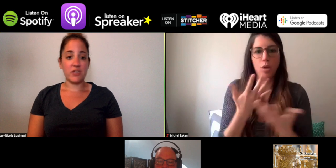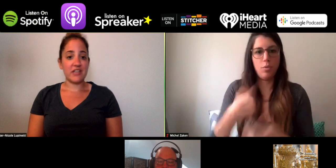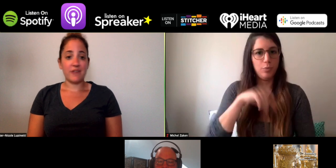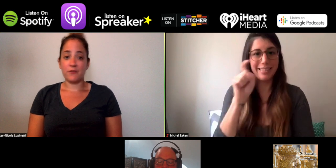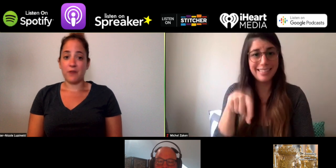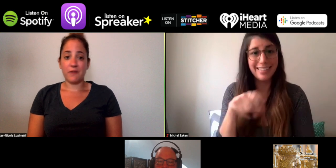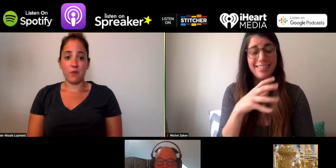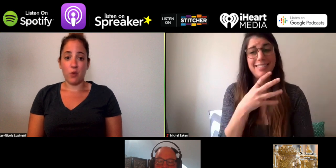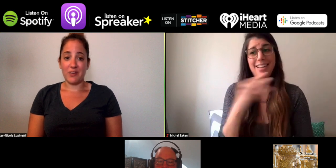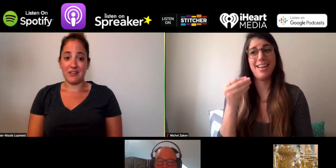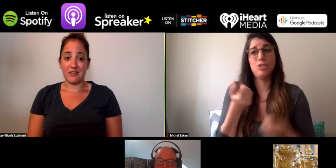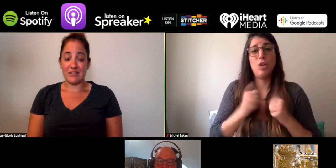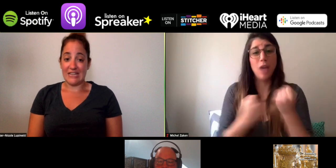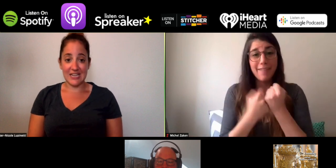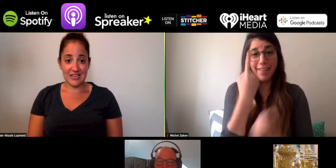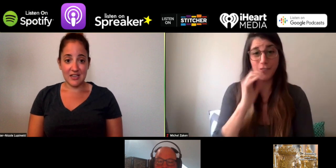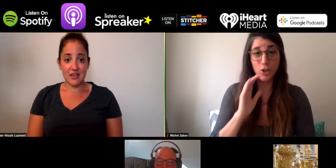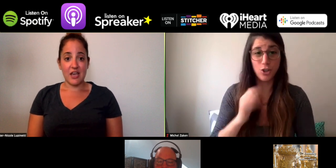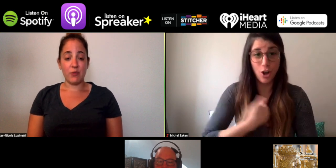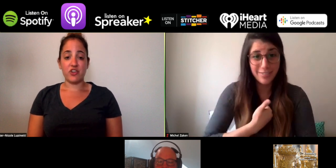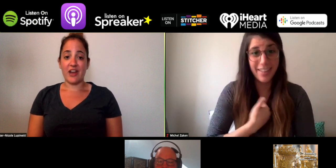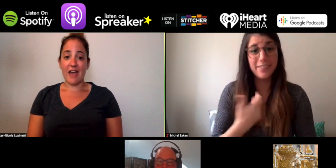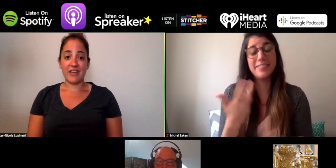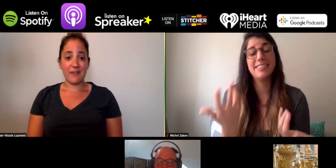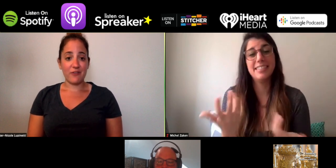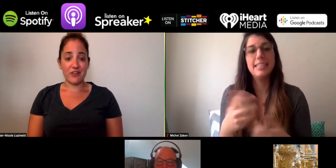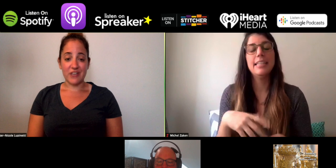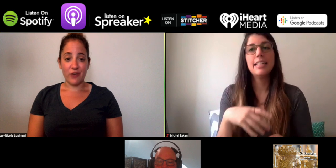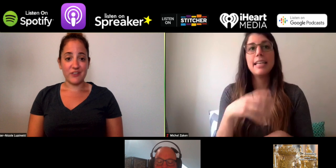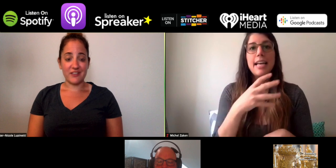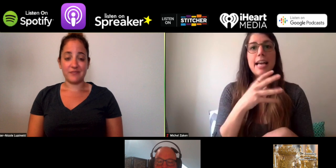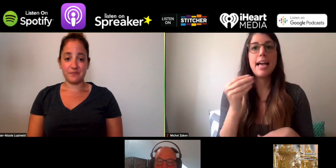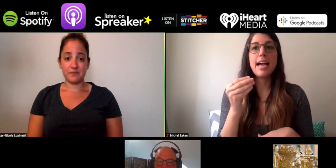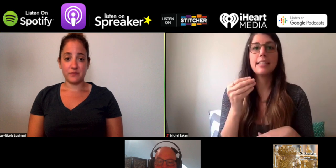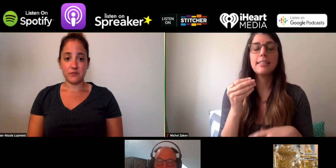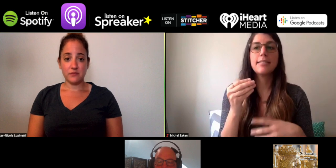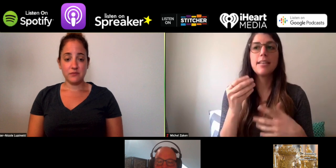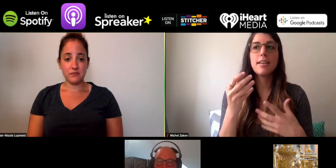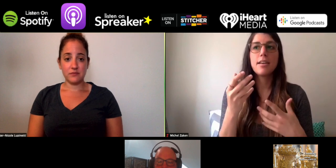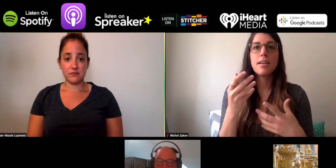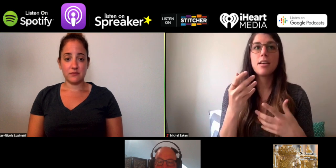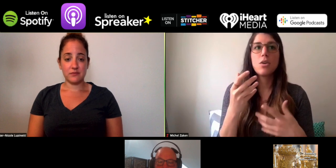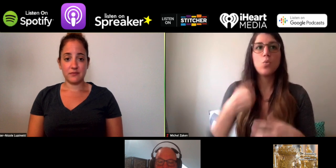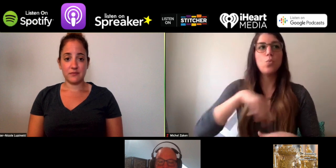Oftentimes, we just have to fight for what we need. And we try to advocate for ourselves. And,